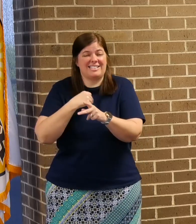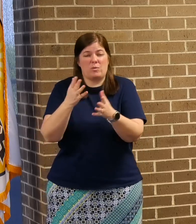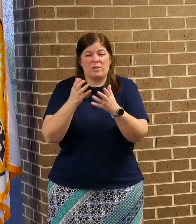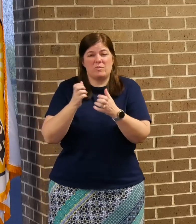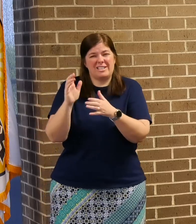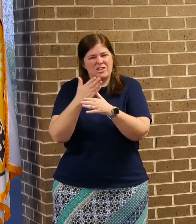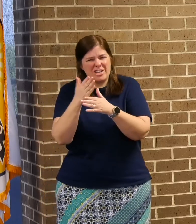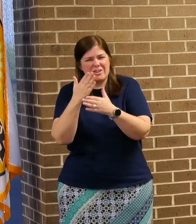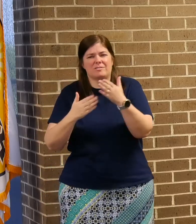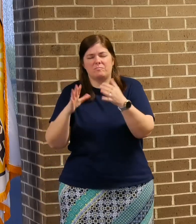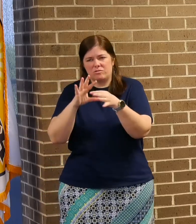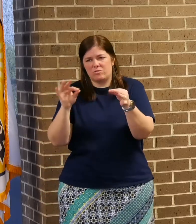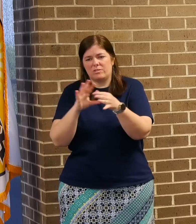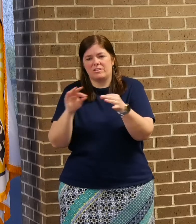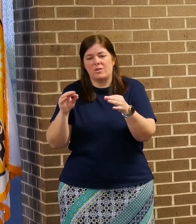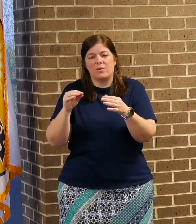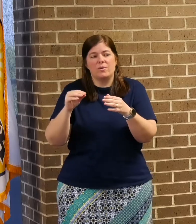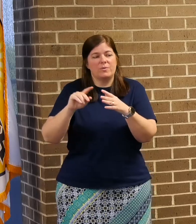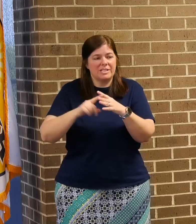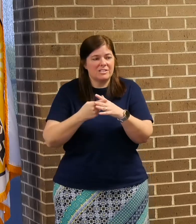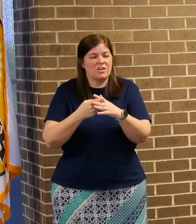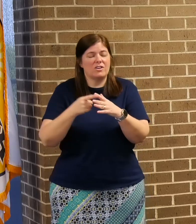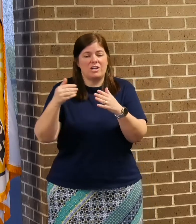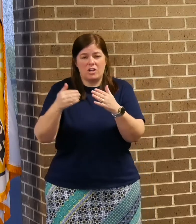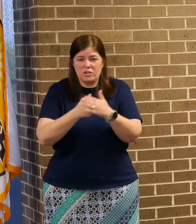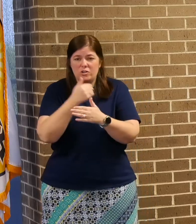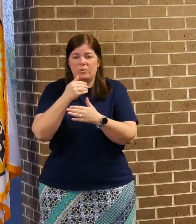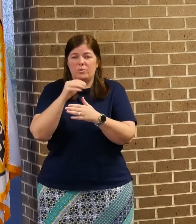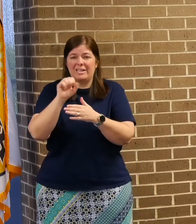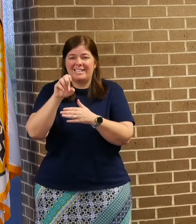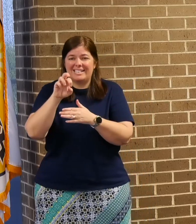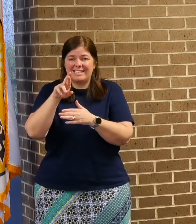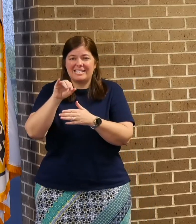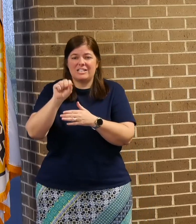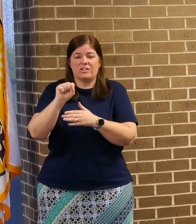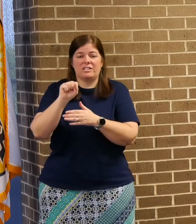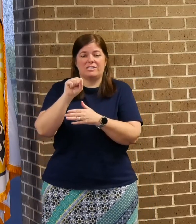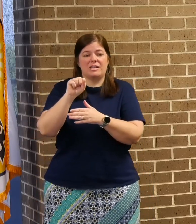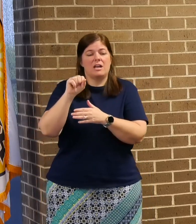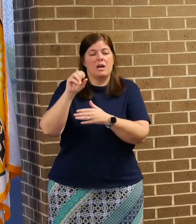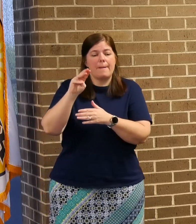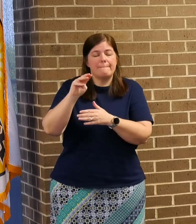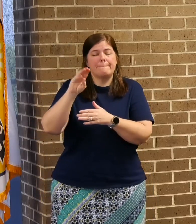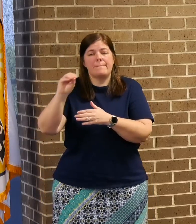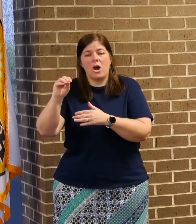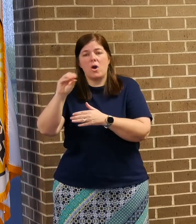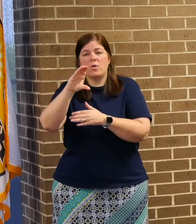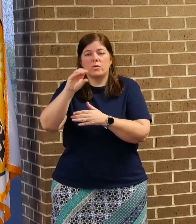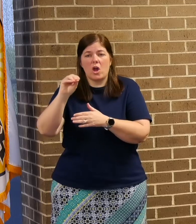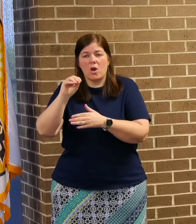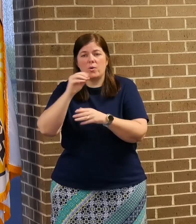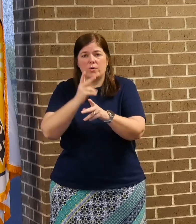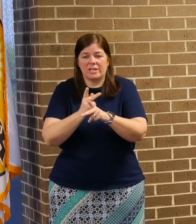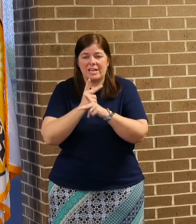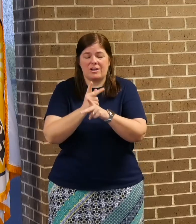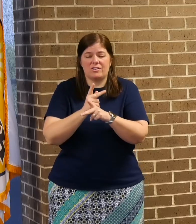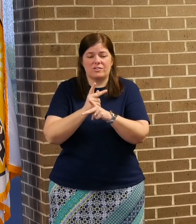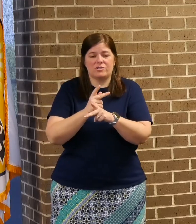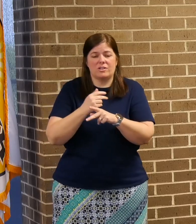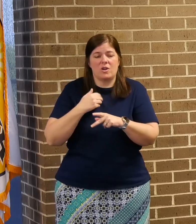stories. So we started the new series, MoCo Cares. Decatur Morgan County Tourism is pleased to announce the launch of a